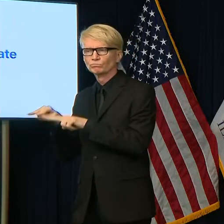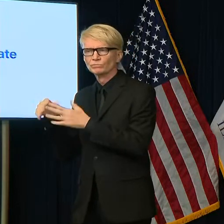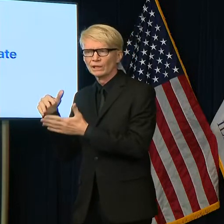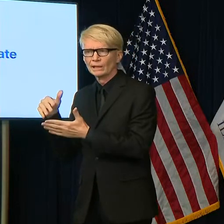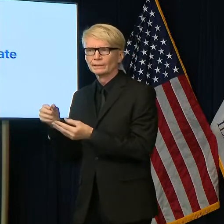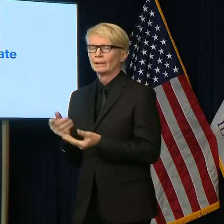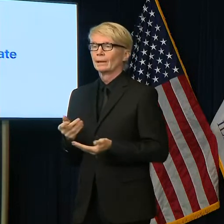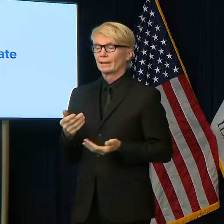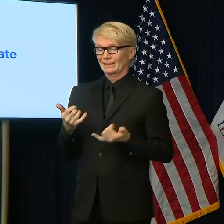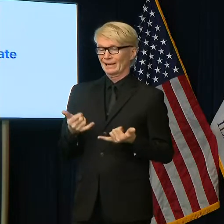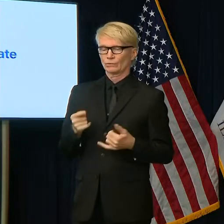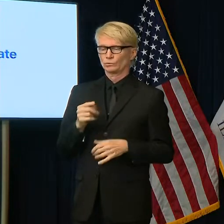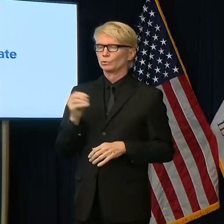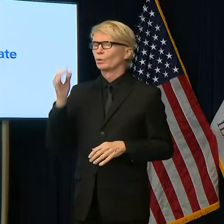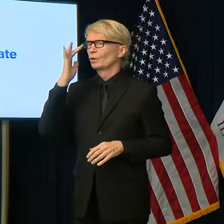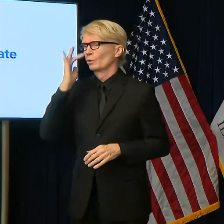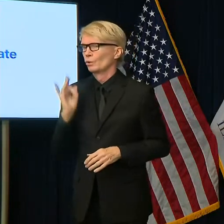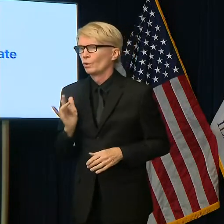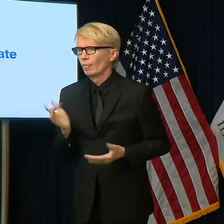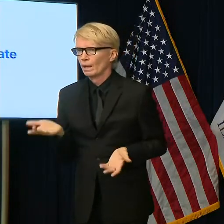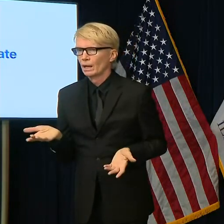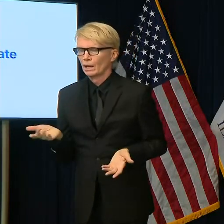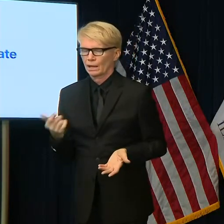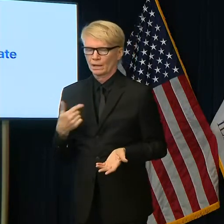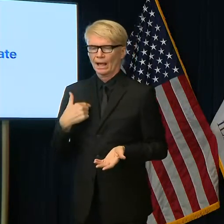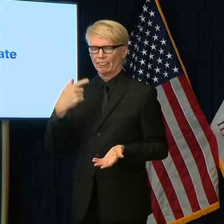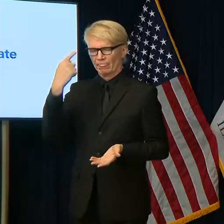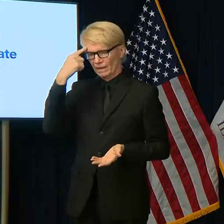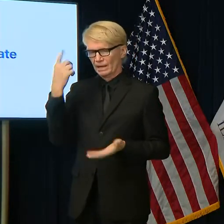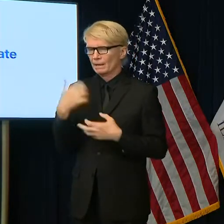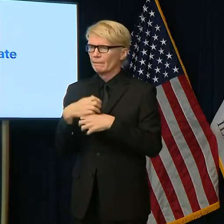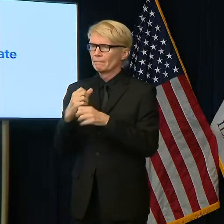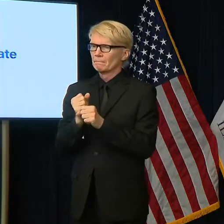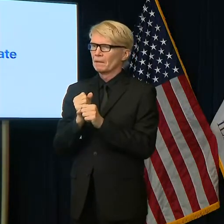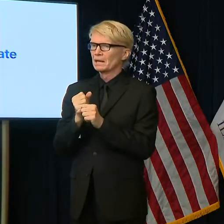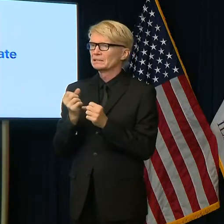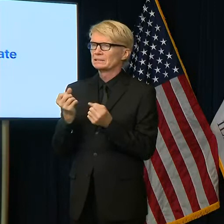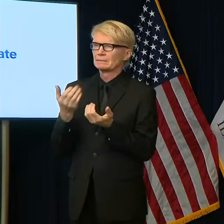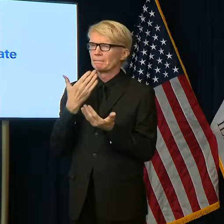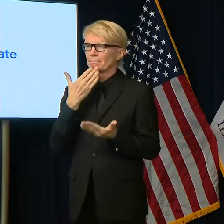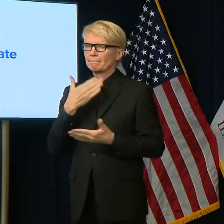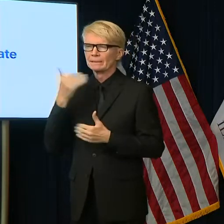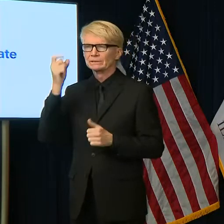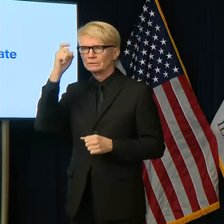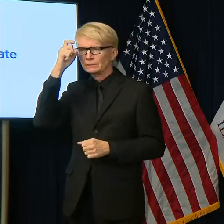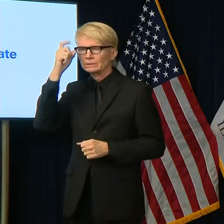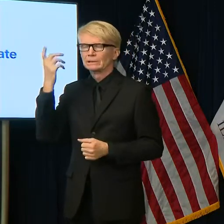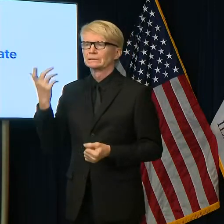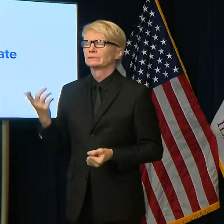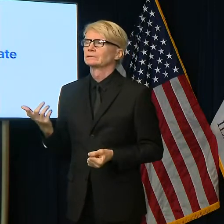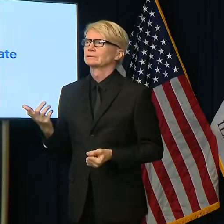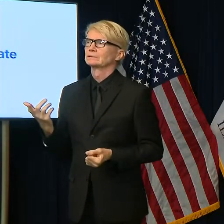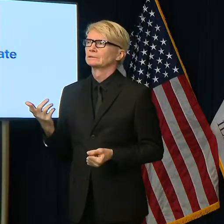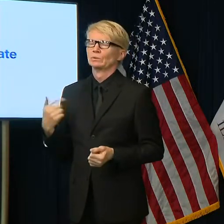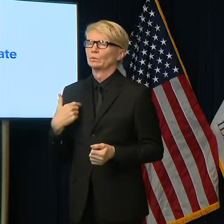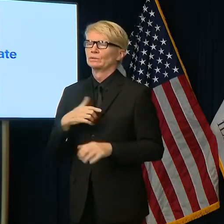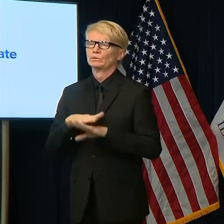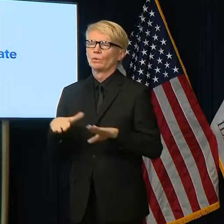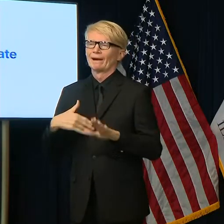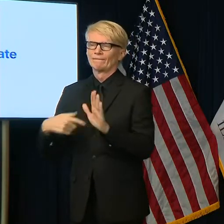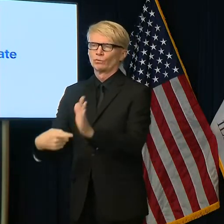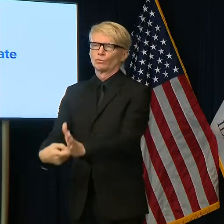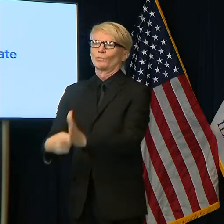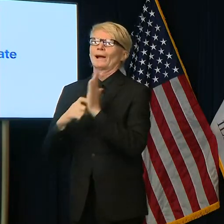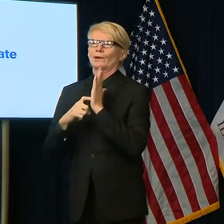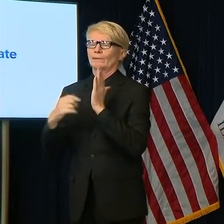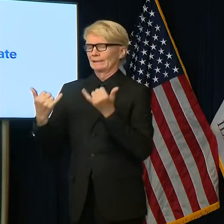and I think that it makes sense for us in these early moments not to have a requirement. But certainly I